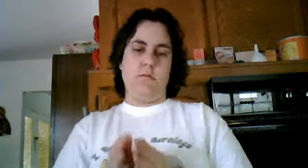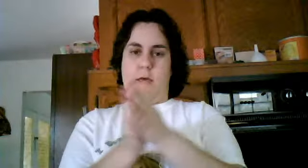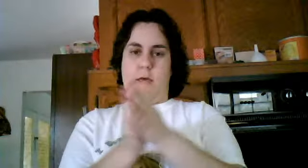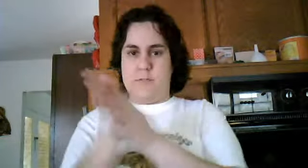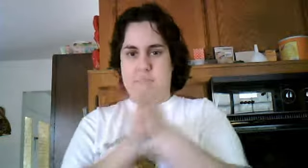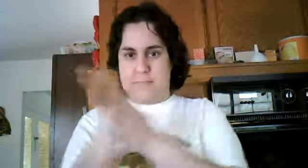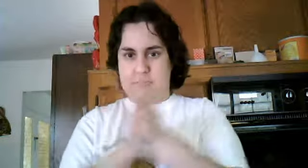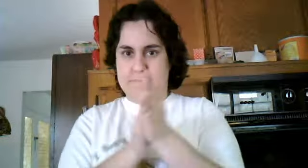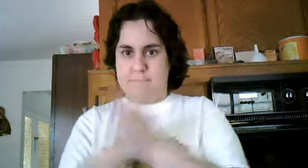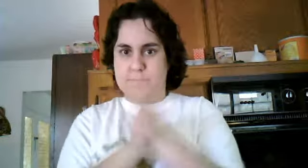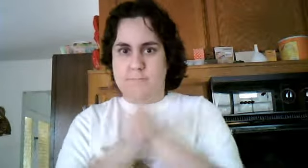Enthusiastic.